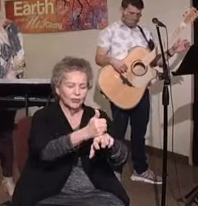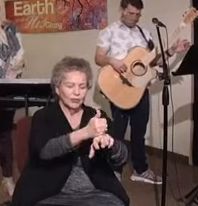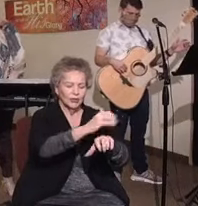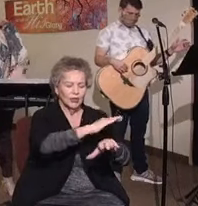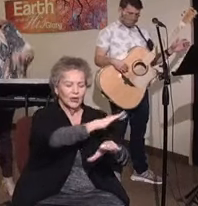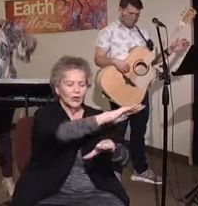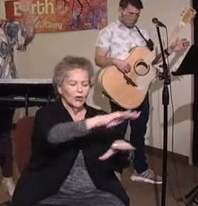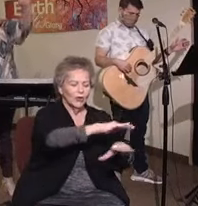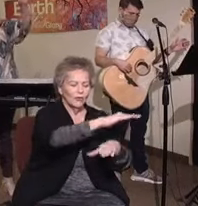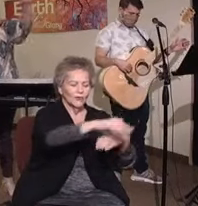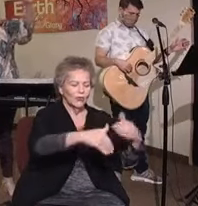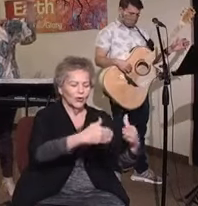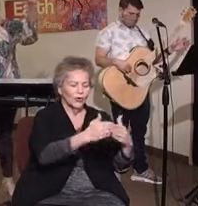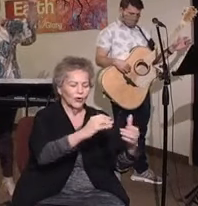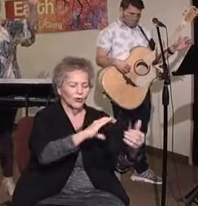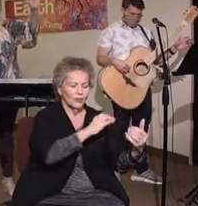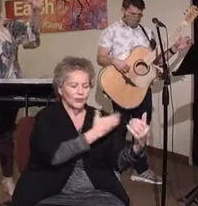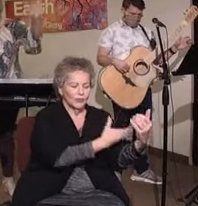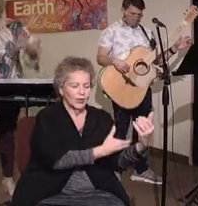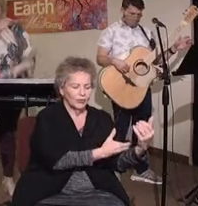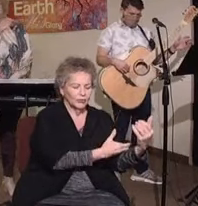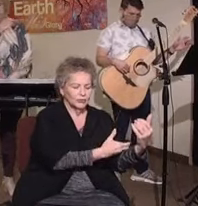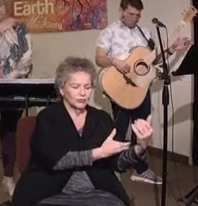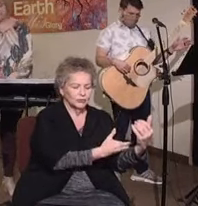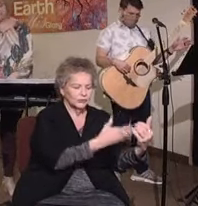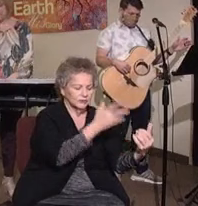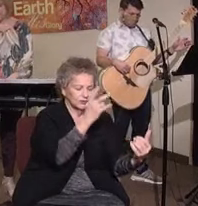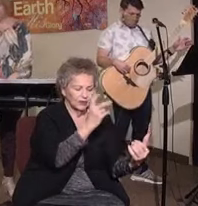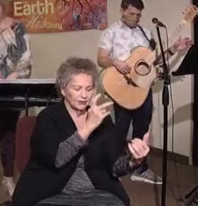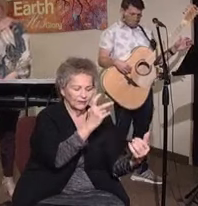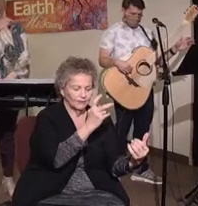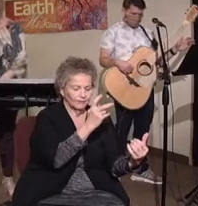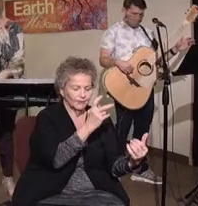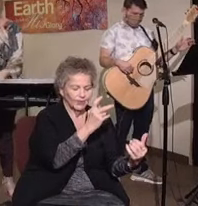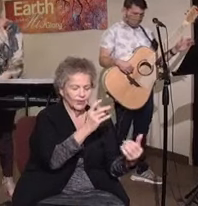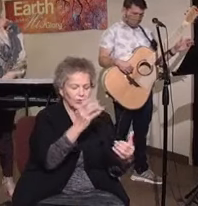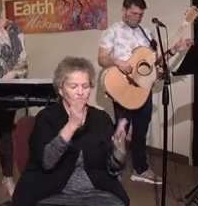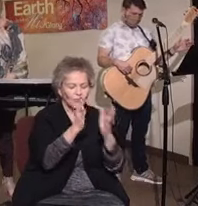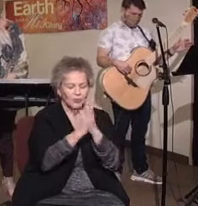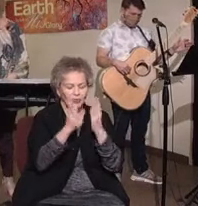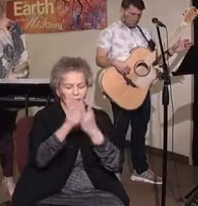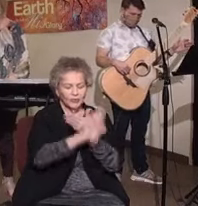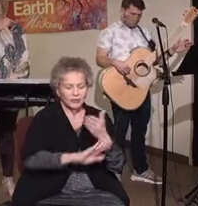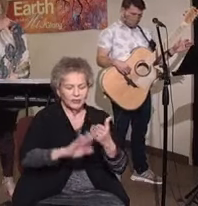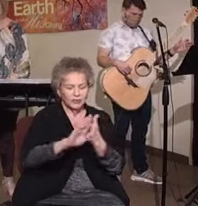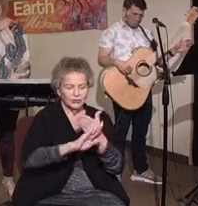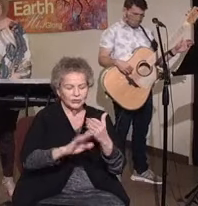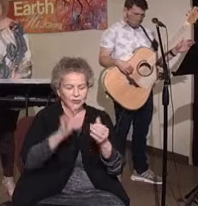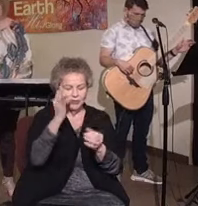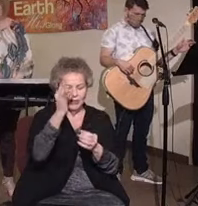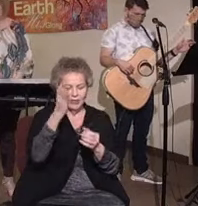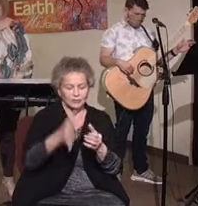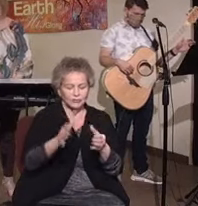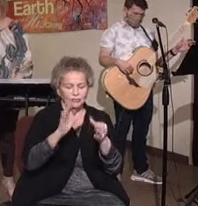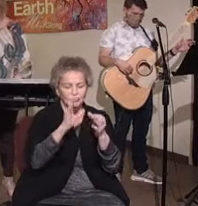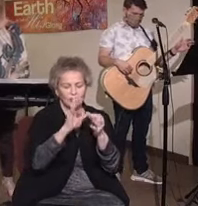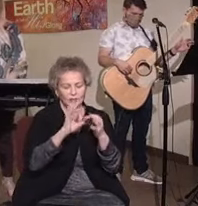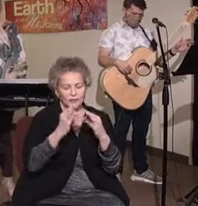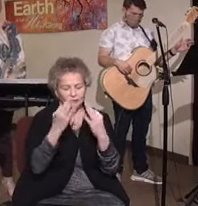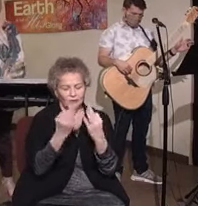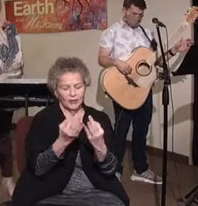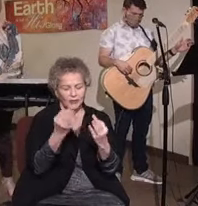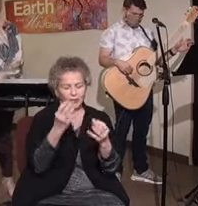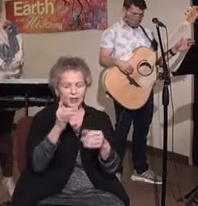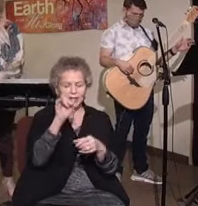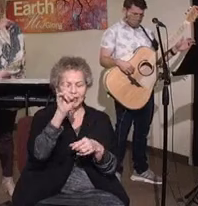Lord, we hold our pastor and his family up to you. We pray for their protection. I ask in the name of Jesus Christ that